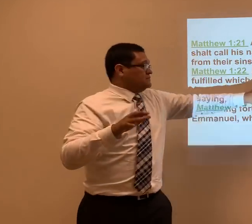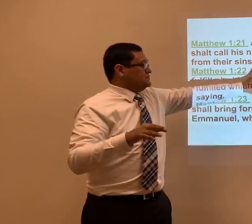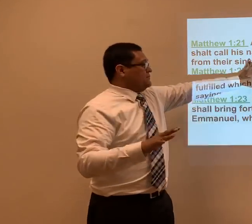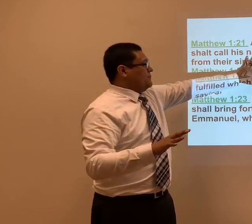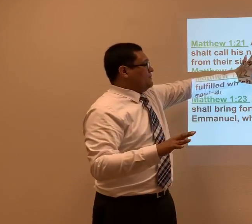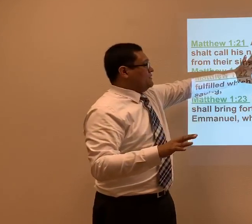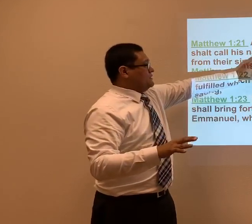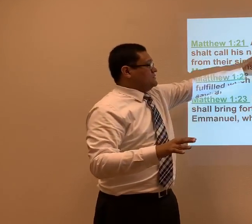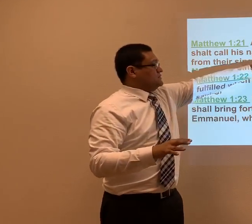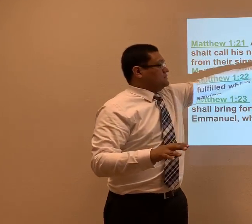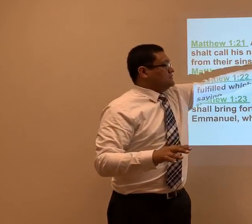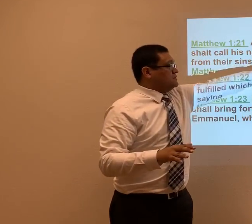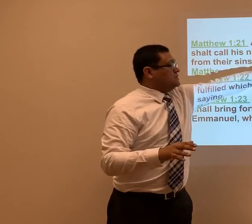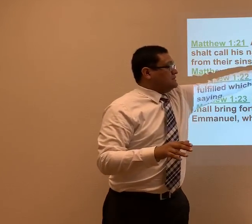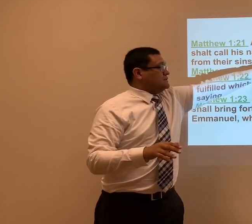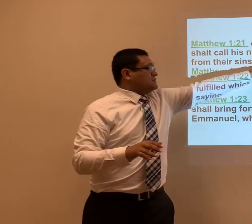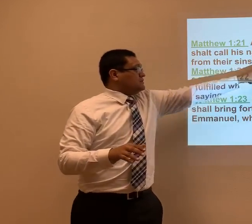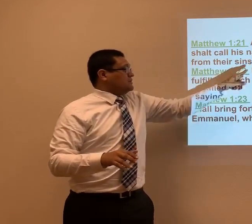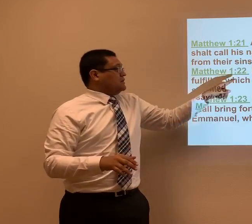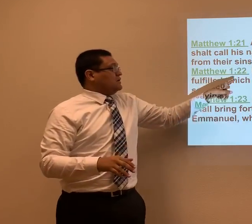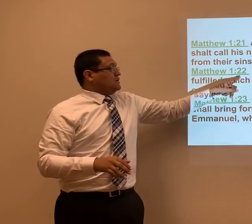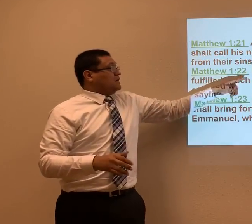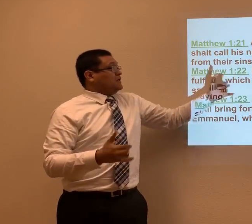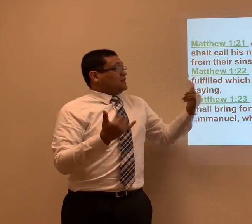born to reunite